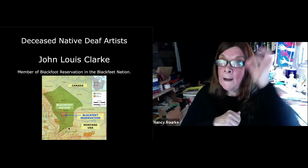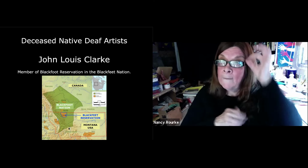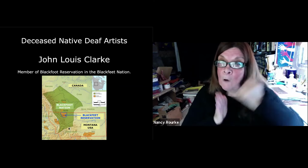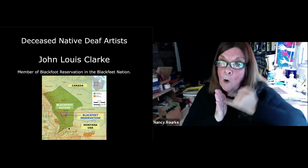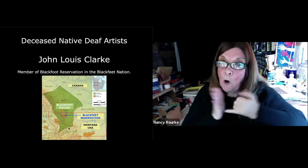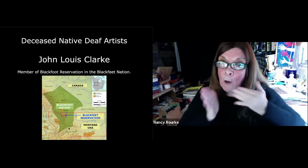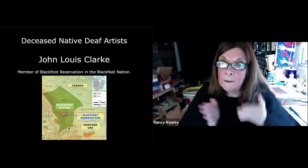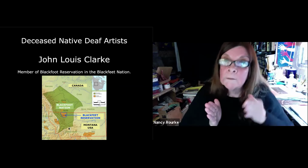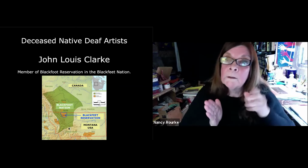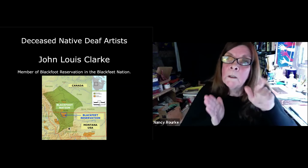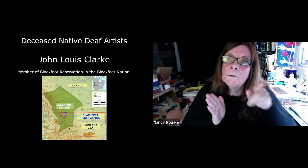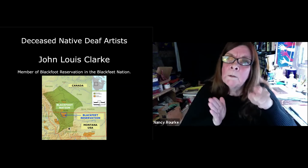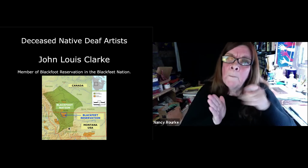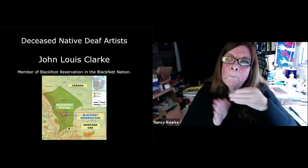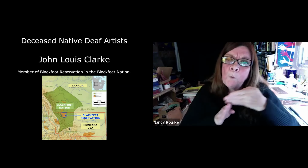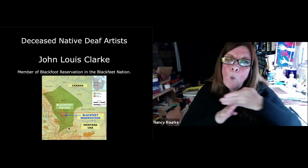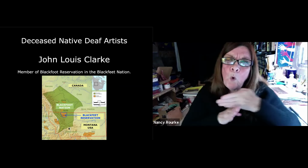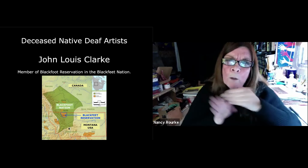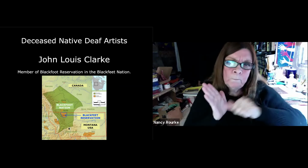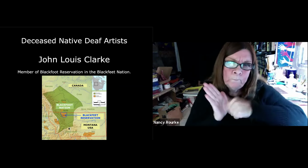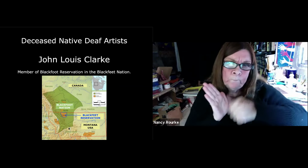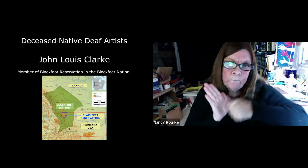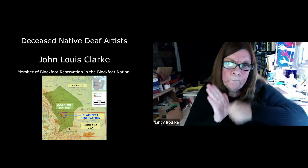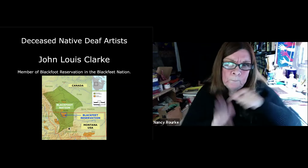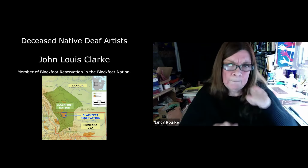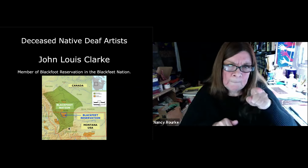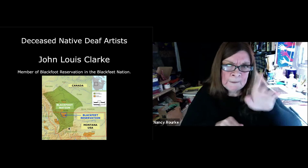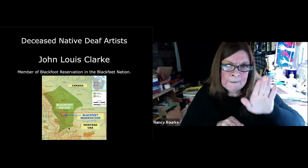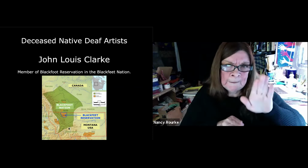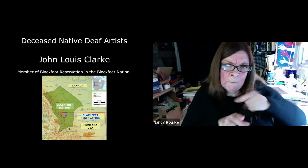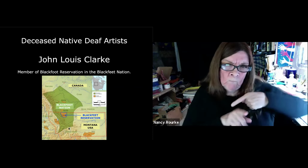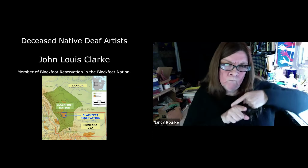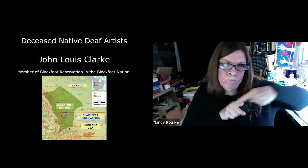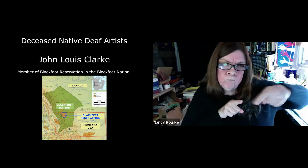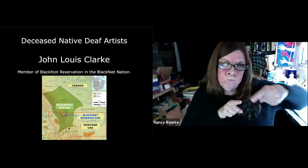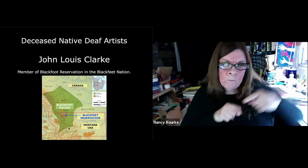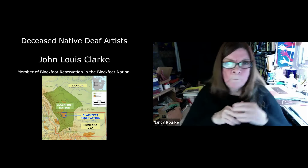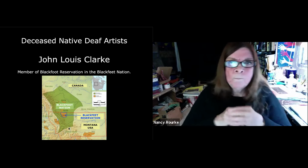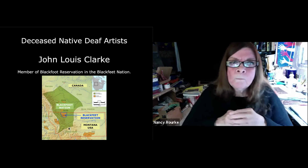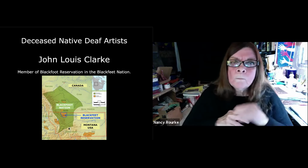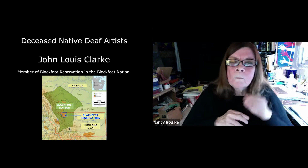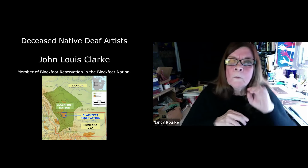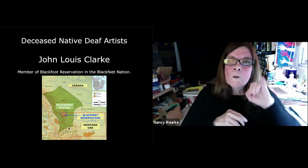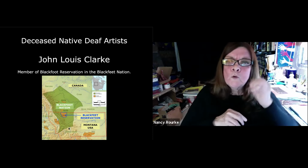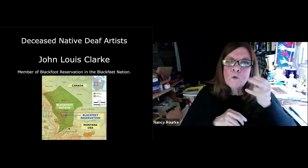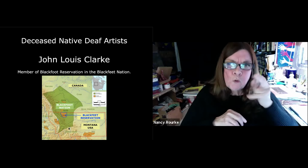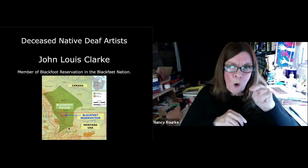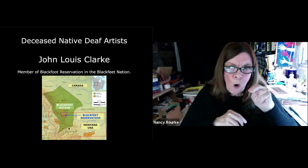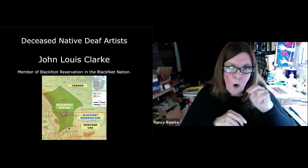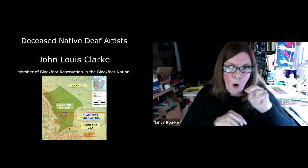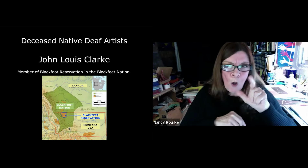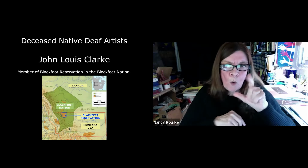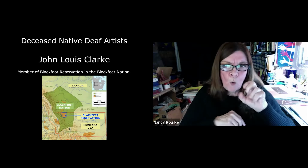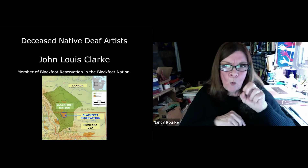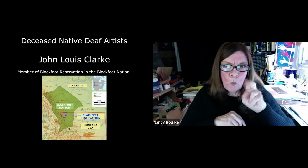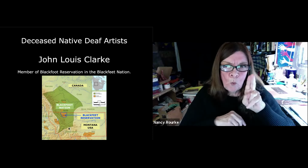Let's Another deceased native deaf artist. Is a wood sculptor. This was a.